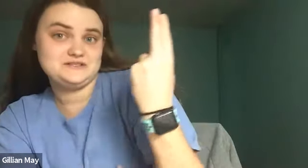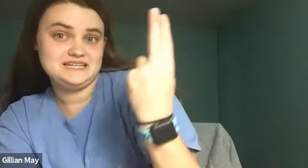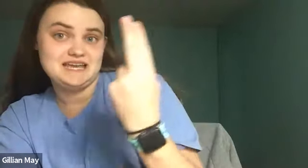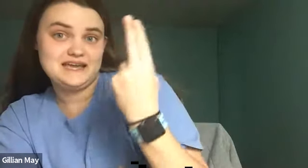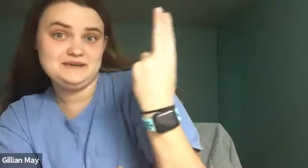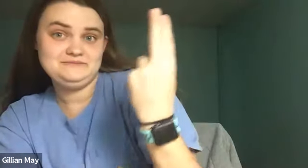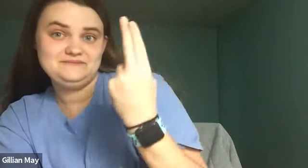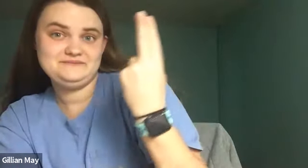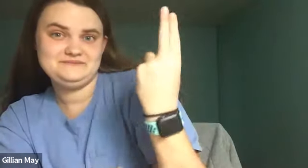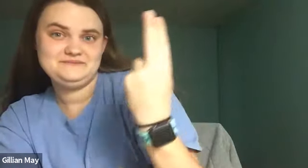Thursday,